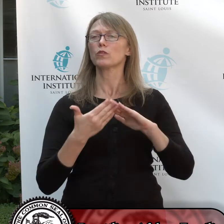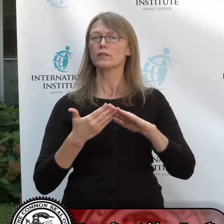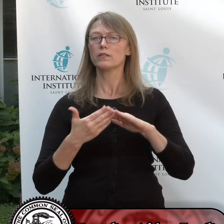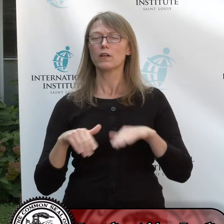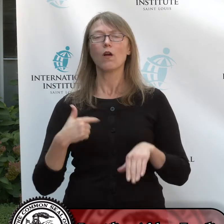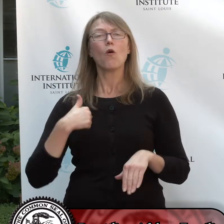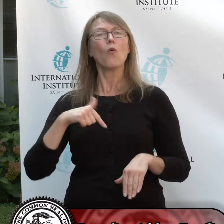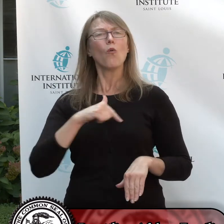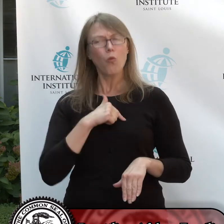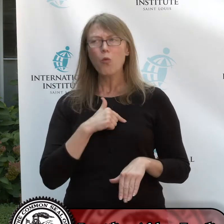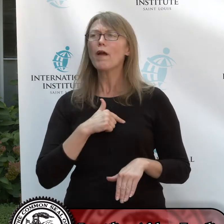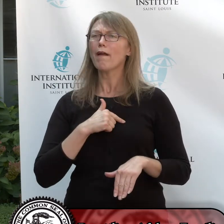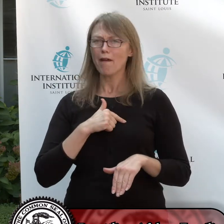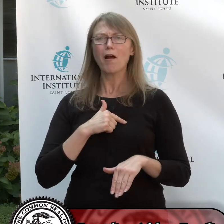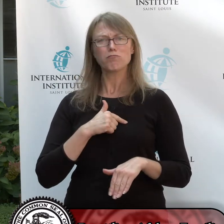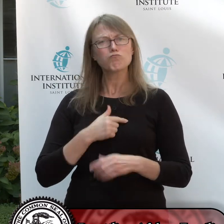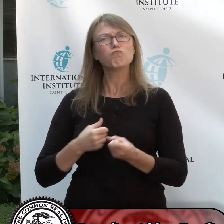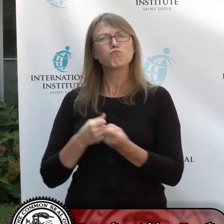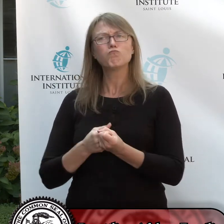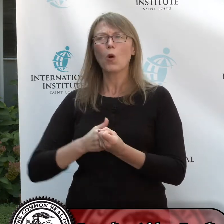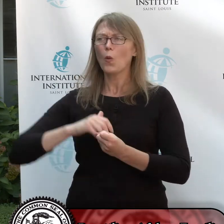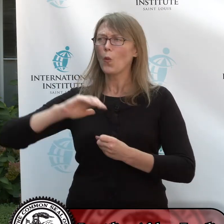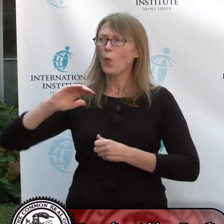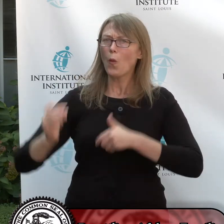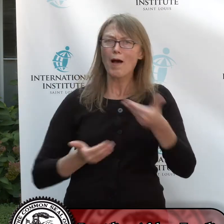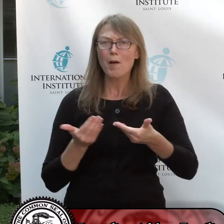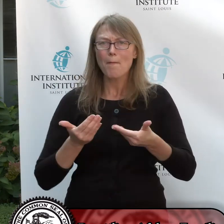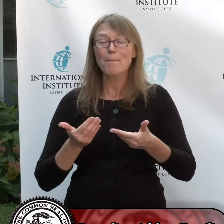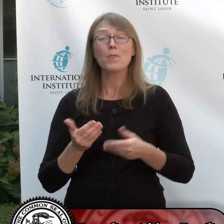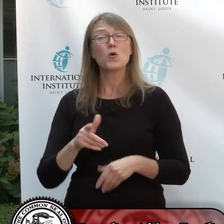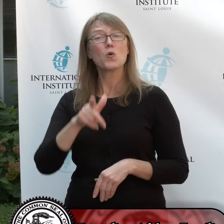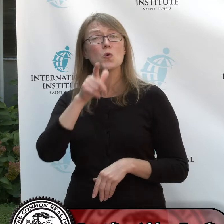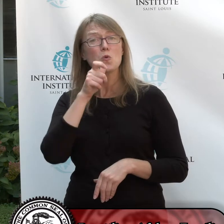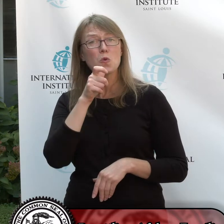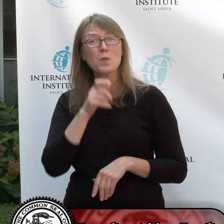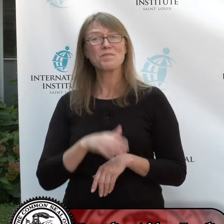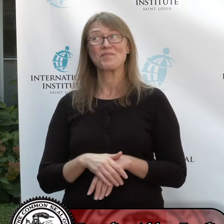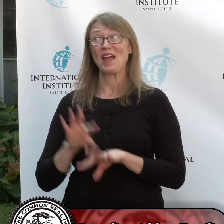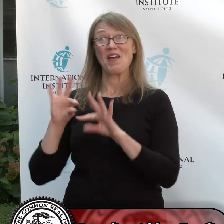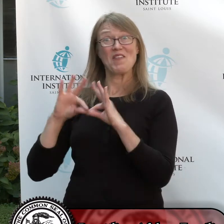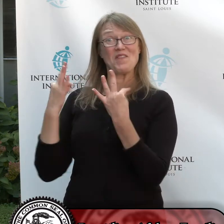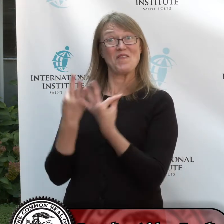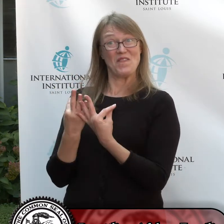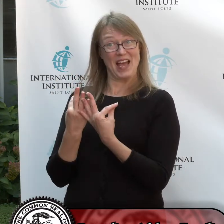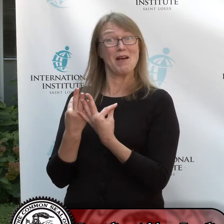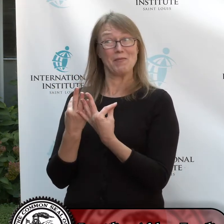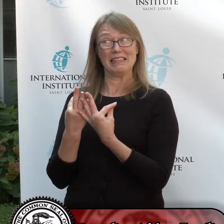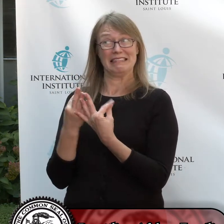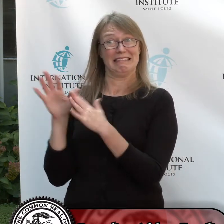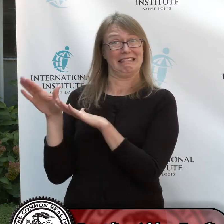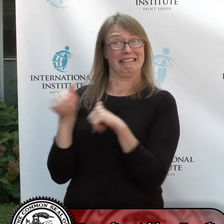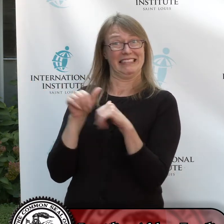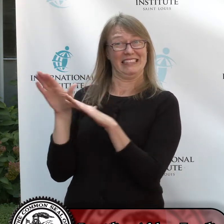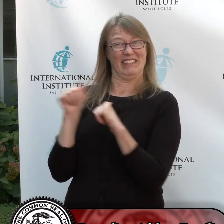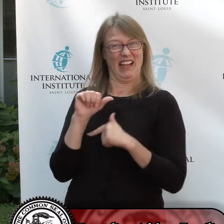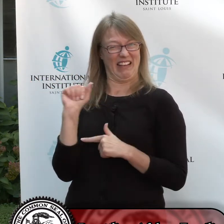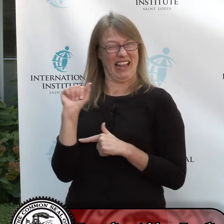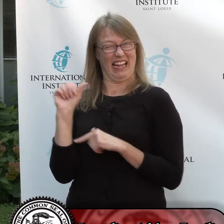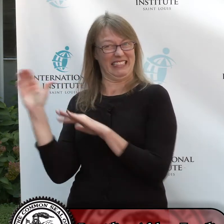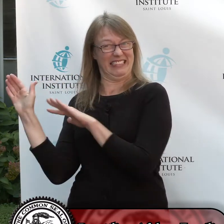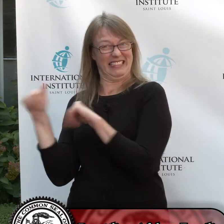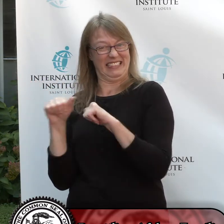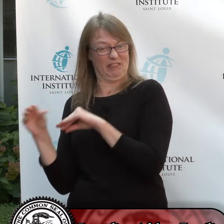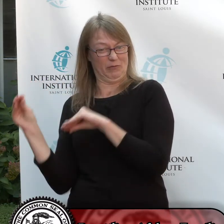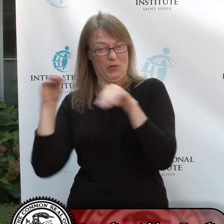St. Louis the families being evacuated from Afghanistan through the Special Immigrant Visa Program.